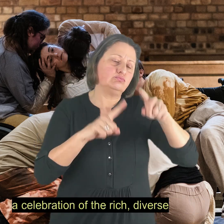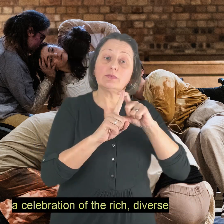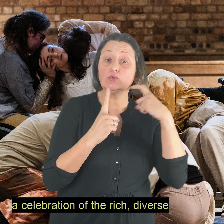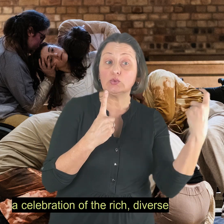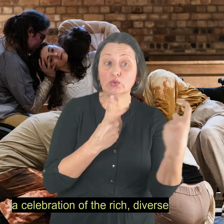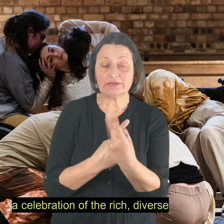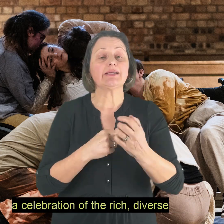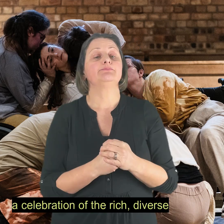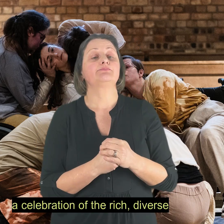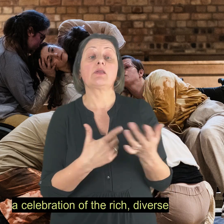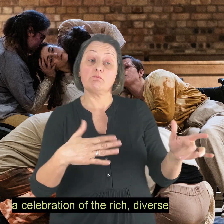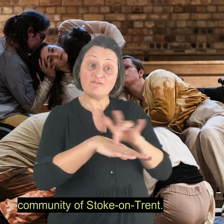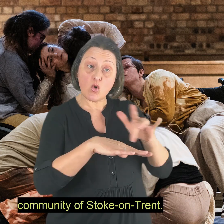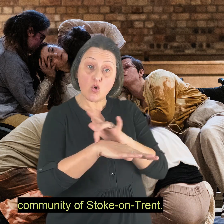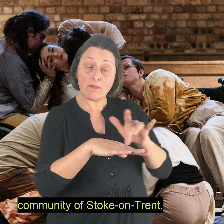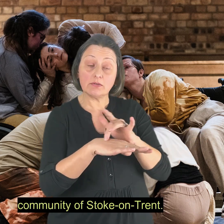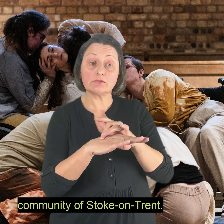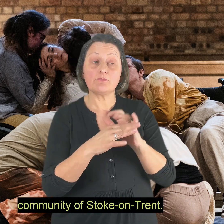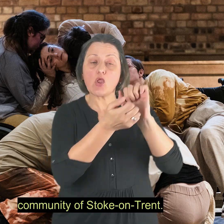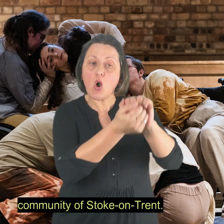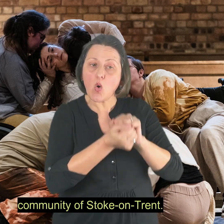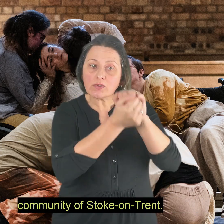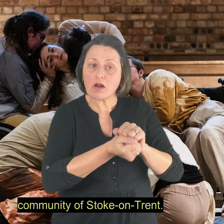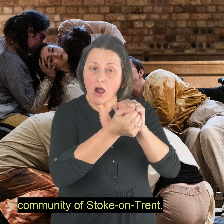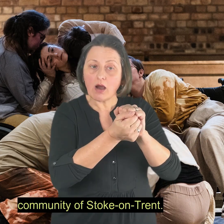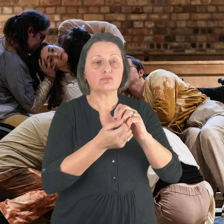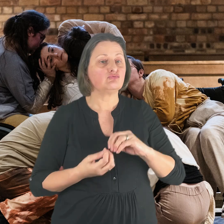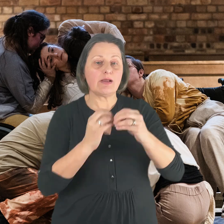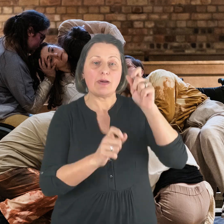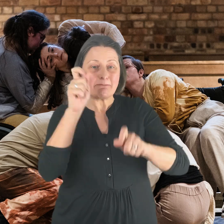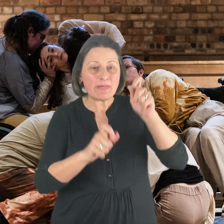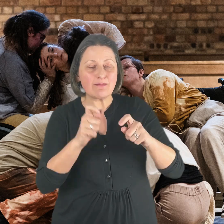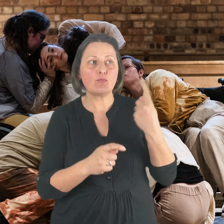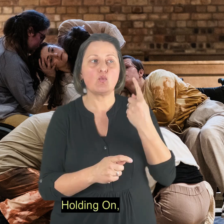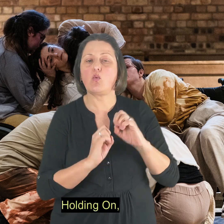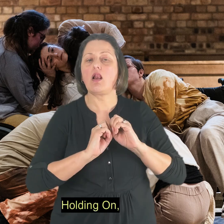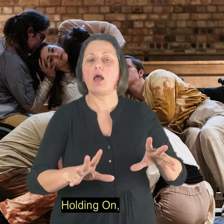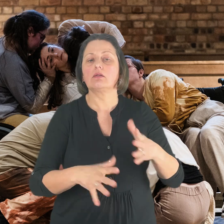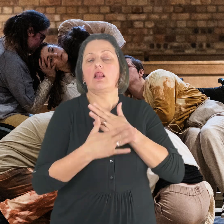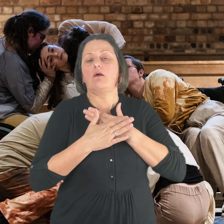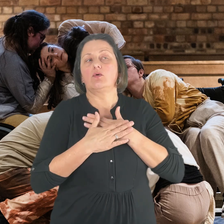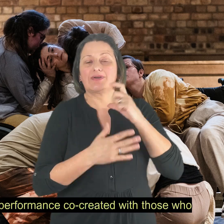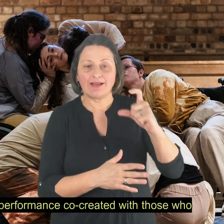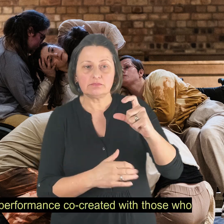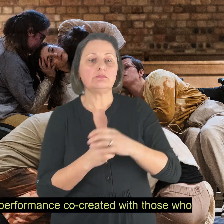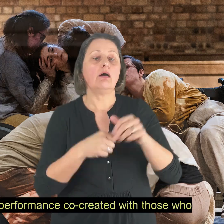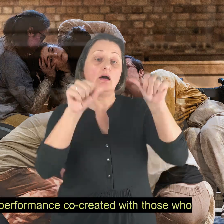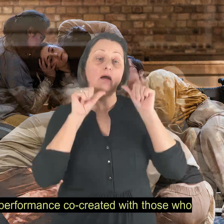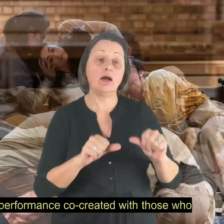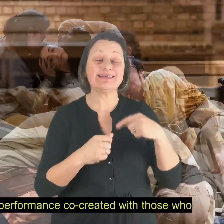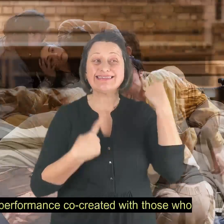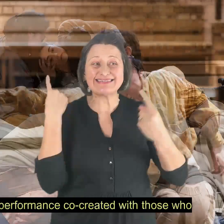a celebration of the rich, diverse community of Stoke-on-Trent. Holding On, a